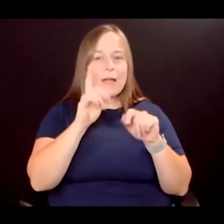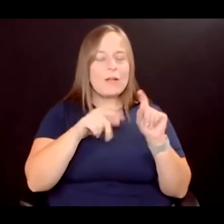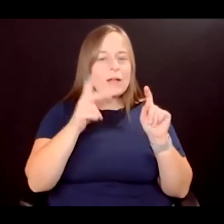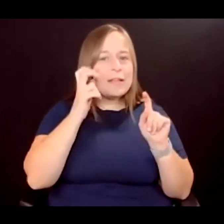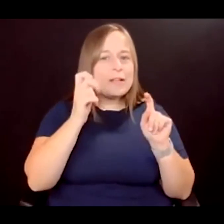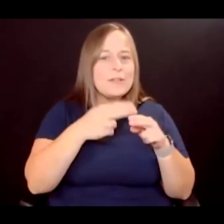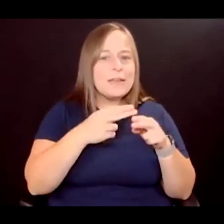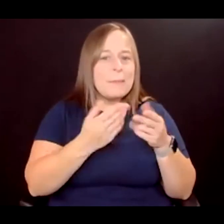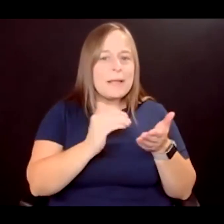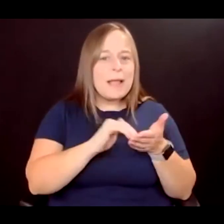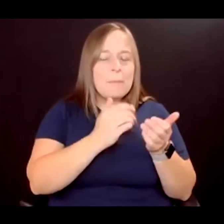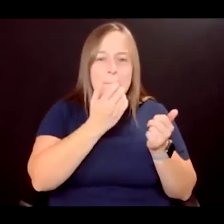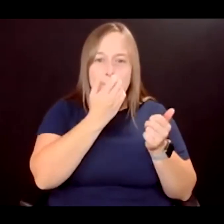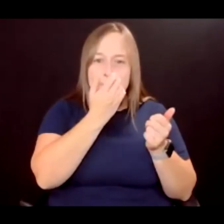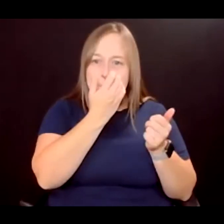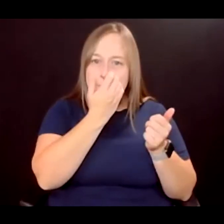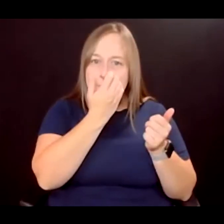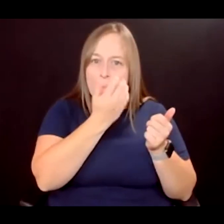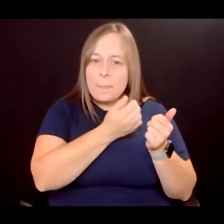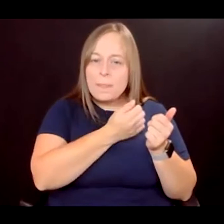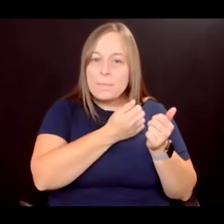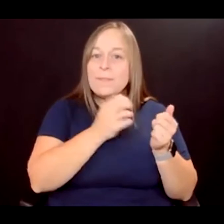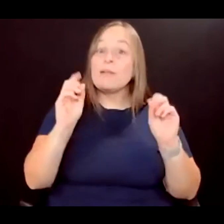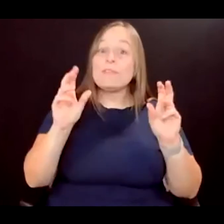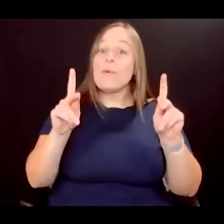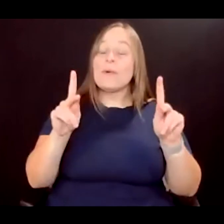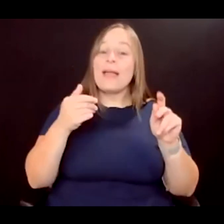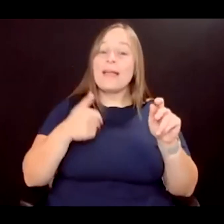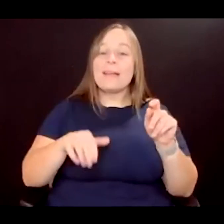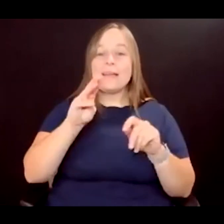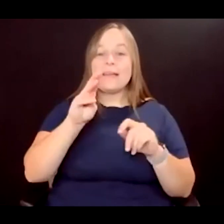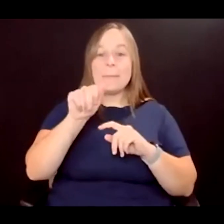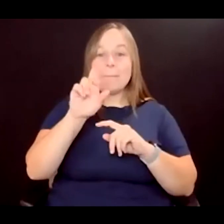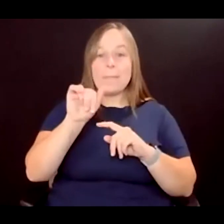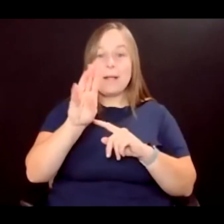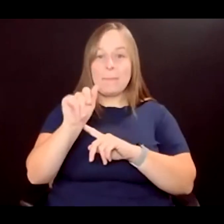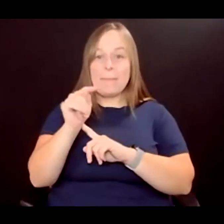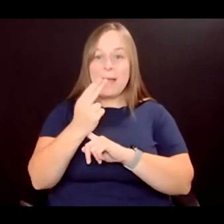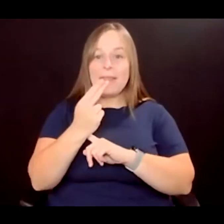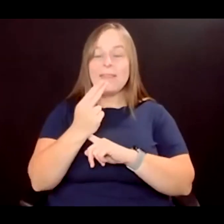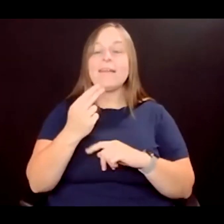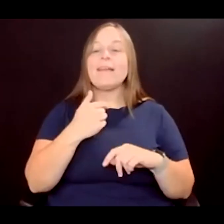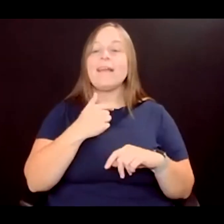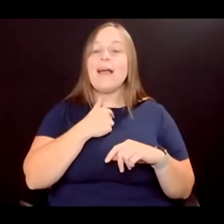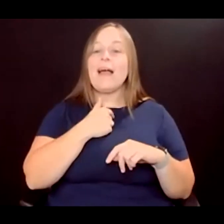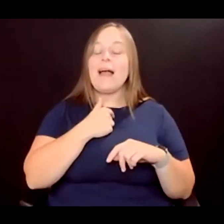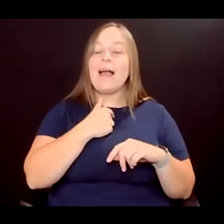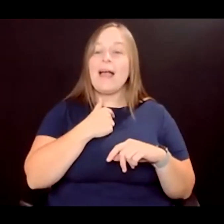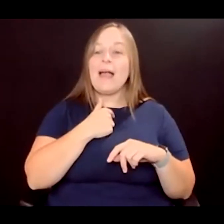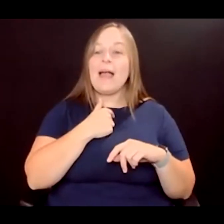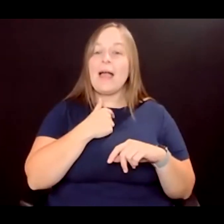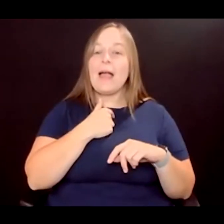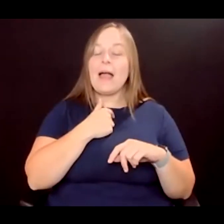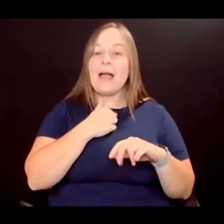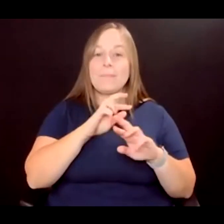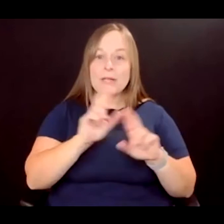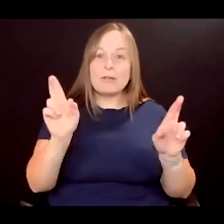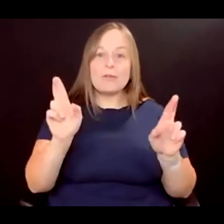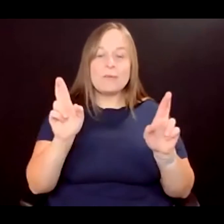regional coverage, and then it did break in other parts of the country out to the West Coast. What led me